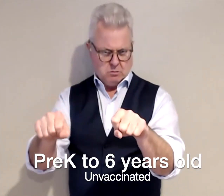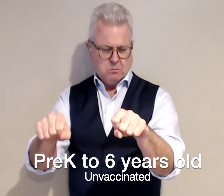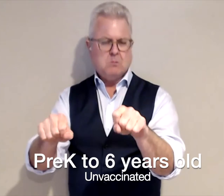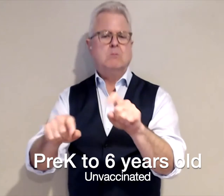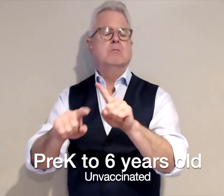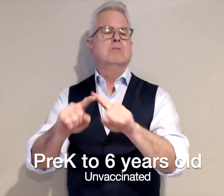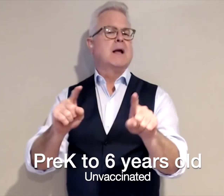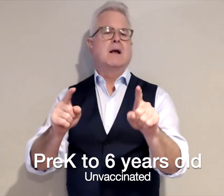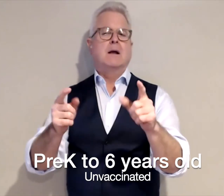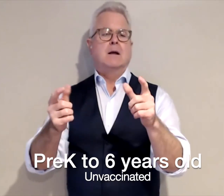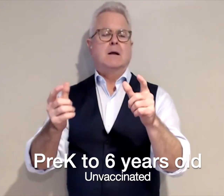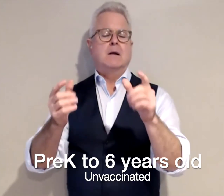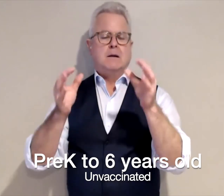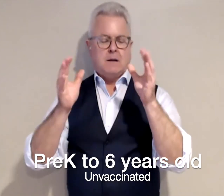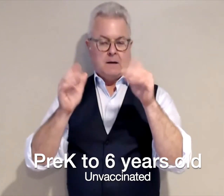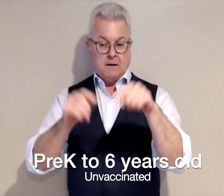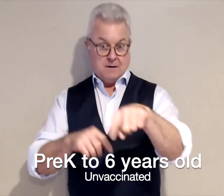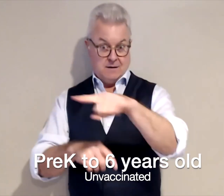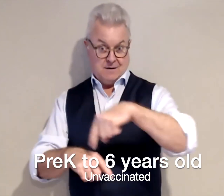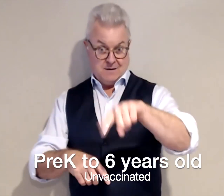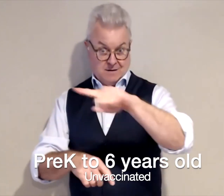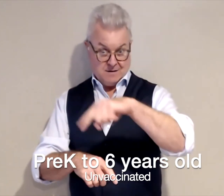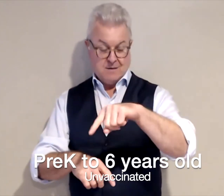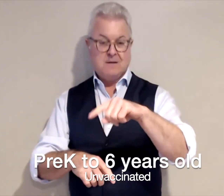they are still able to go to school,